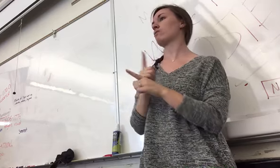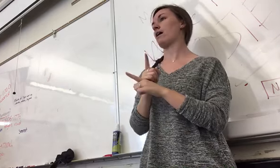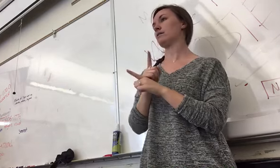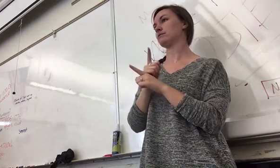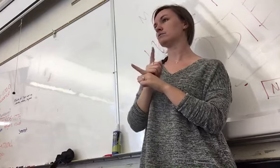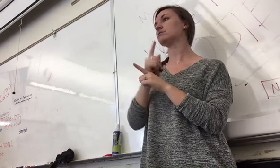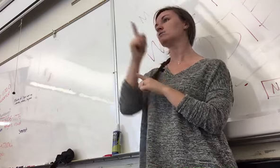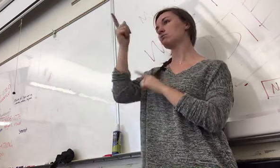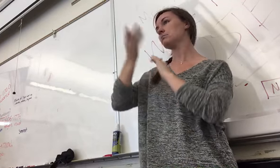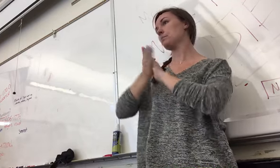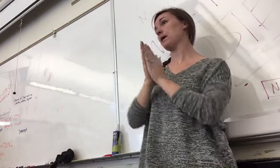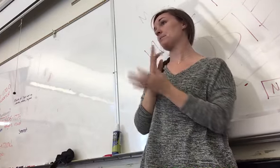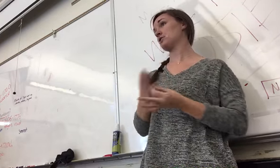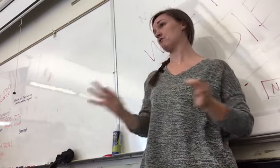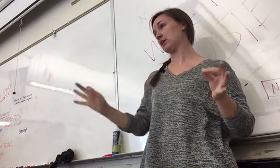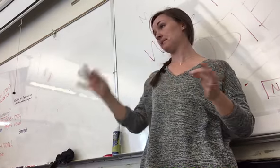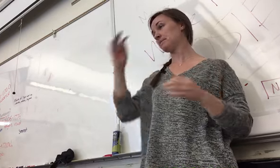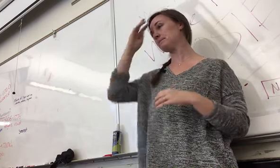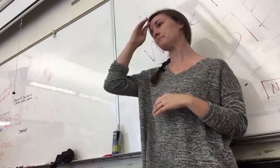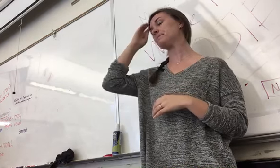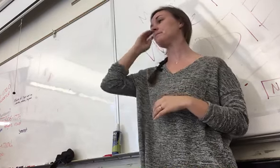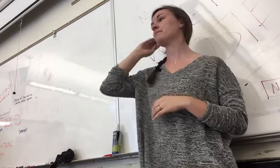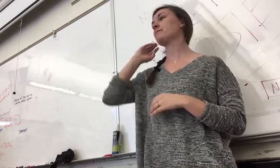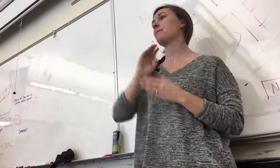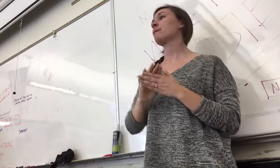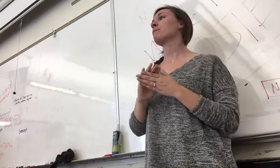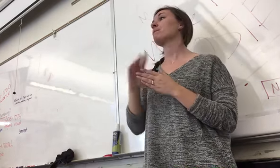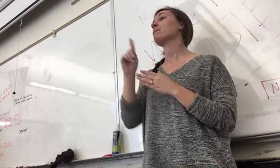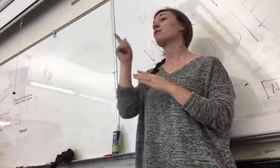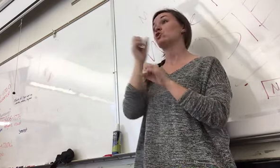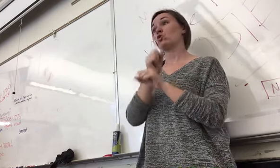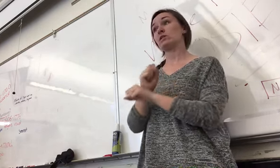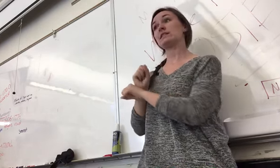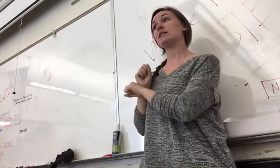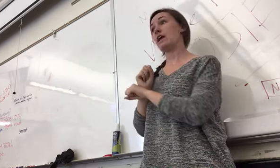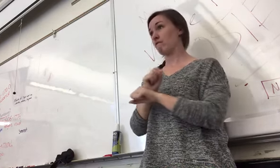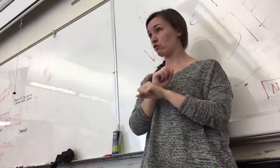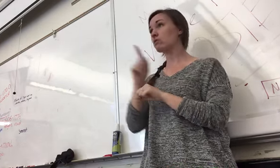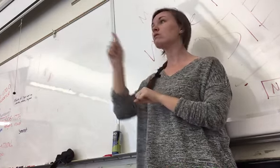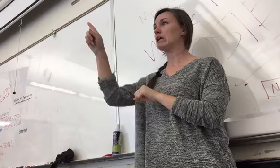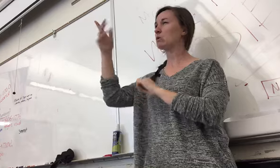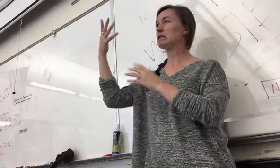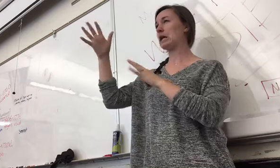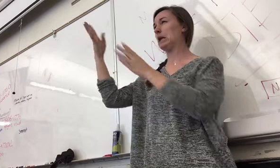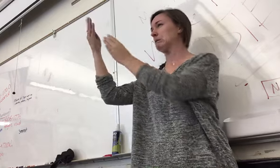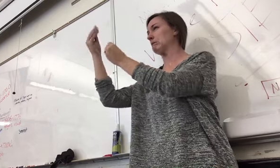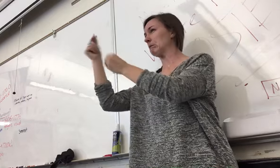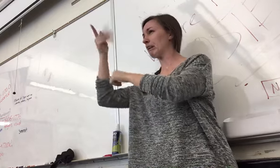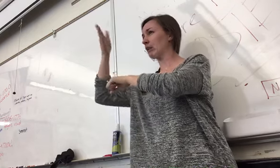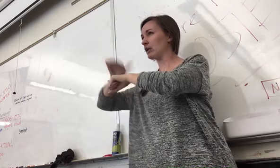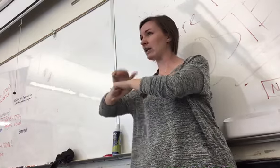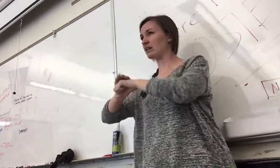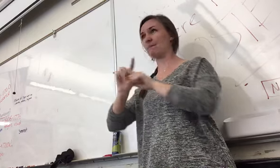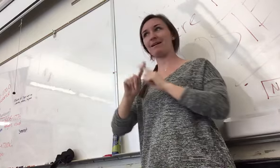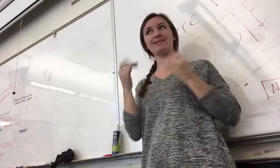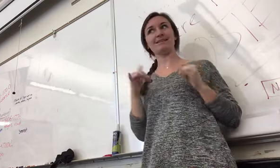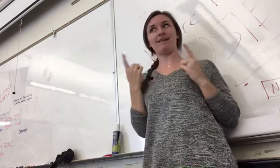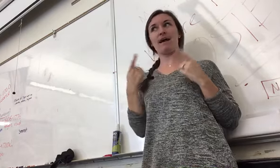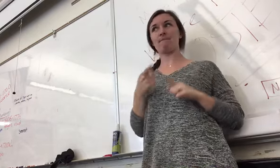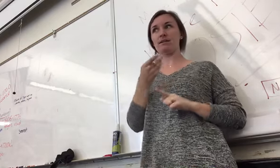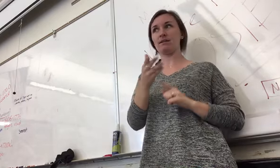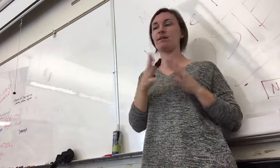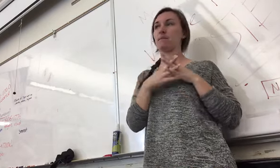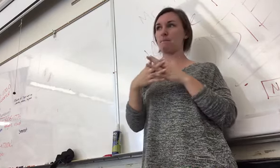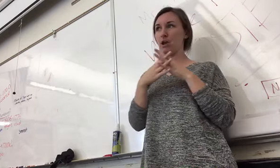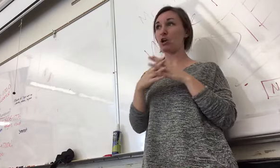Well, not in the United States, excuse me. It ends slavery in England. Slavery still exists in the United States, but England is going to use it as a war tactic by saying,